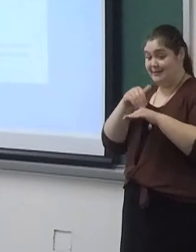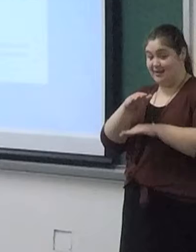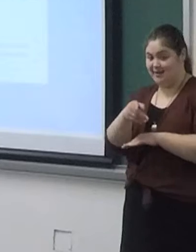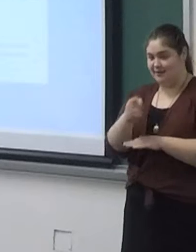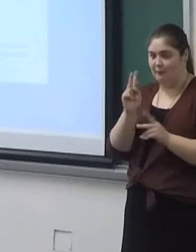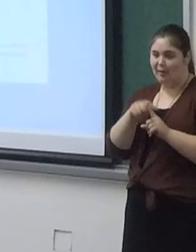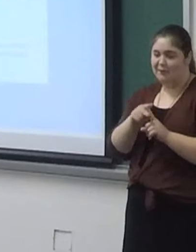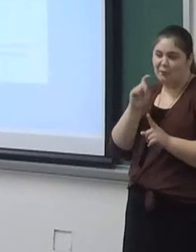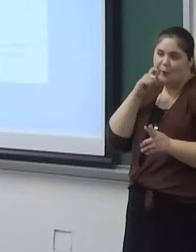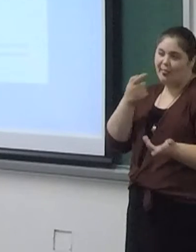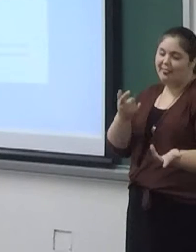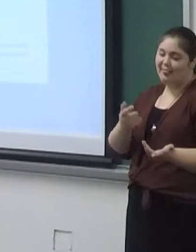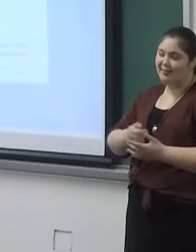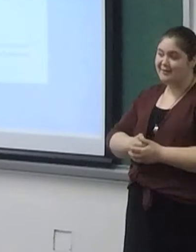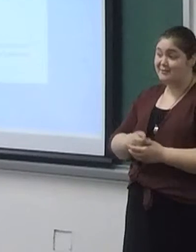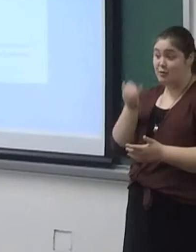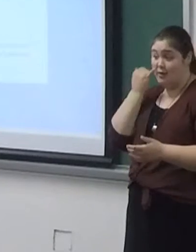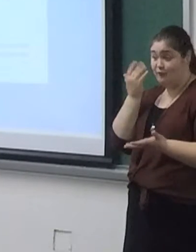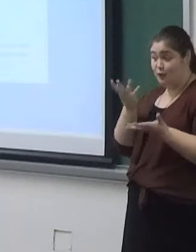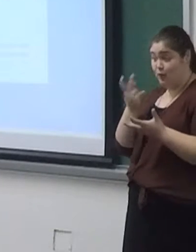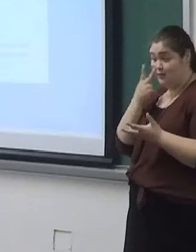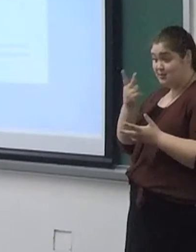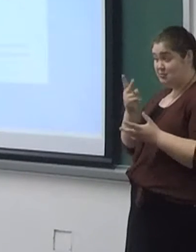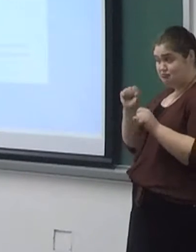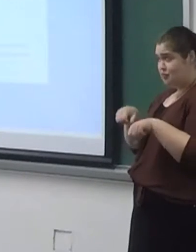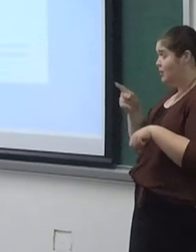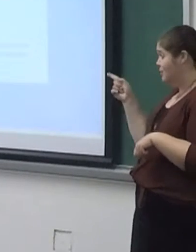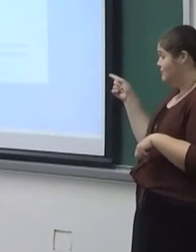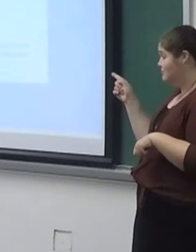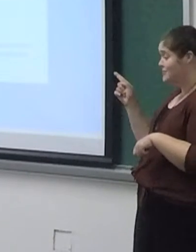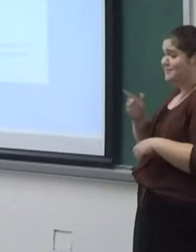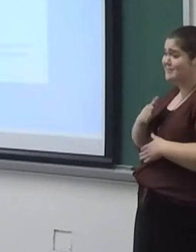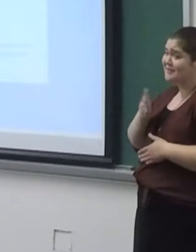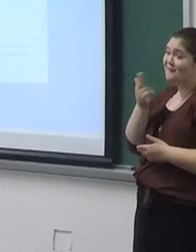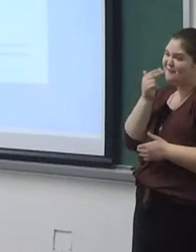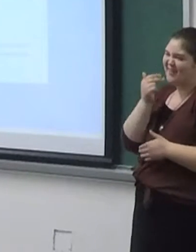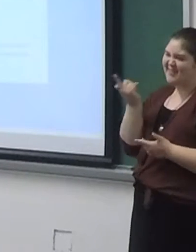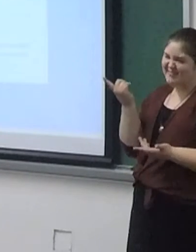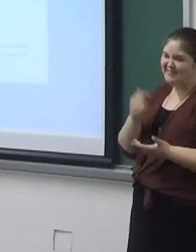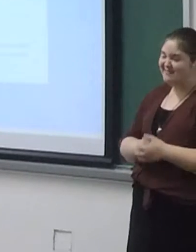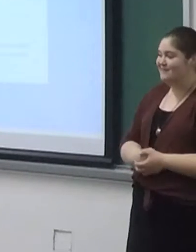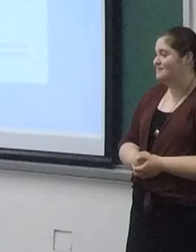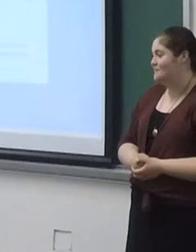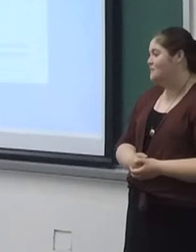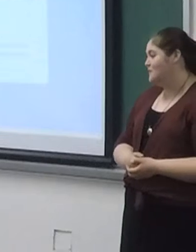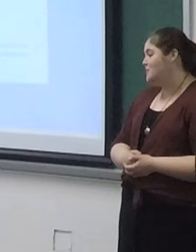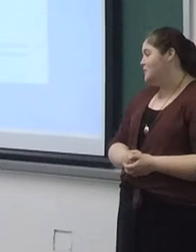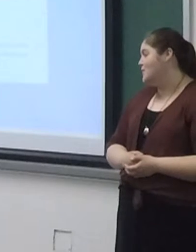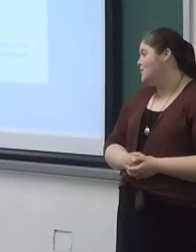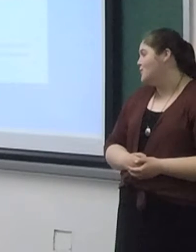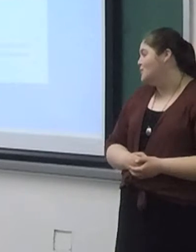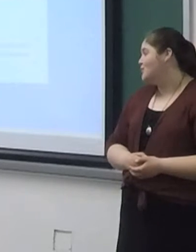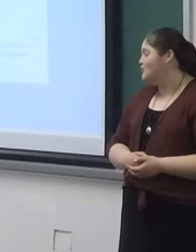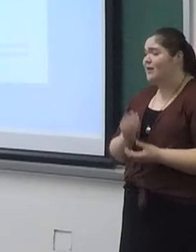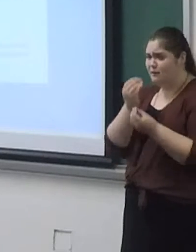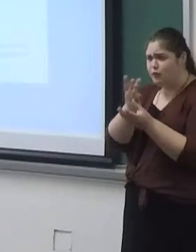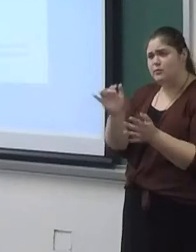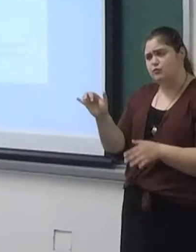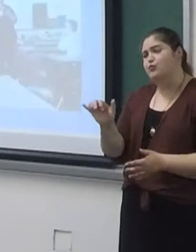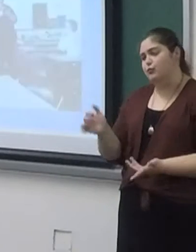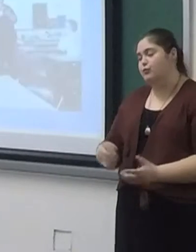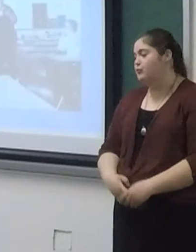so it was kind of cool. So if anyone wants to check it out, it's entertaining, and it's also like informational.